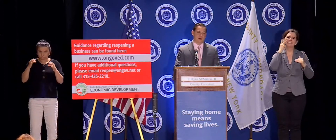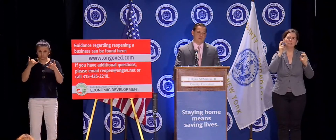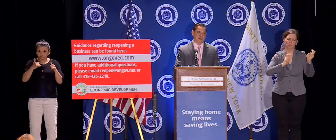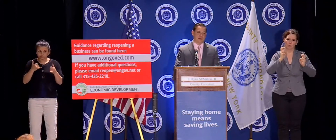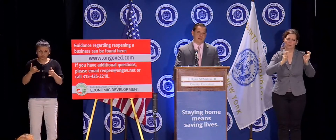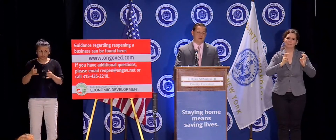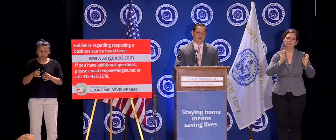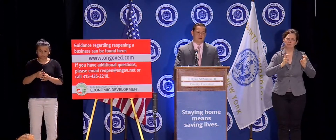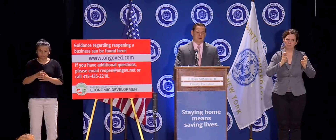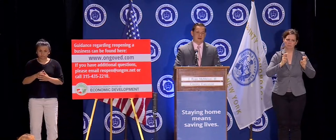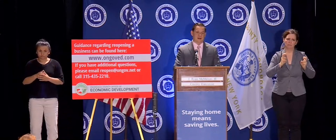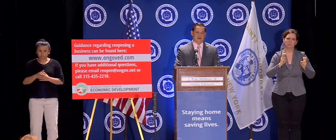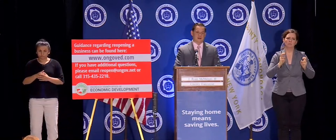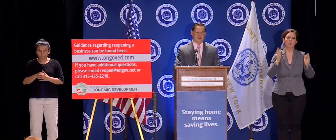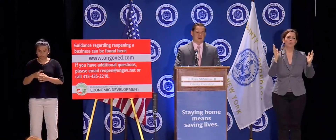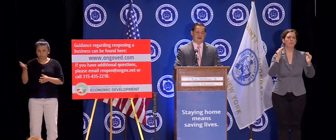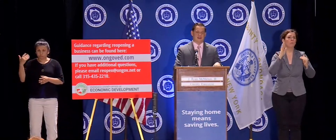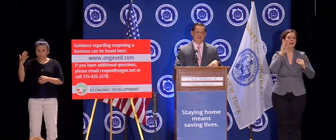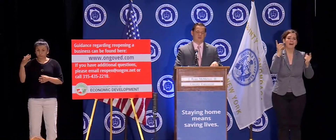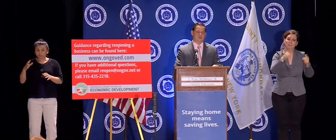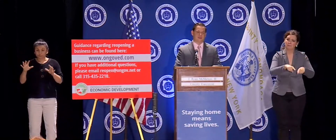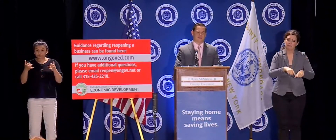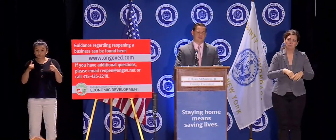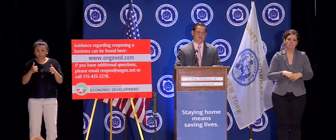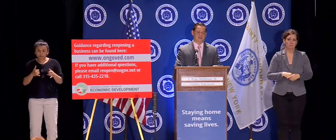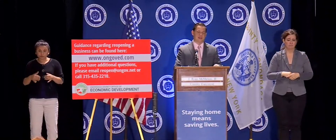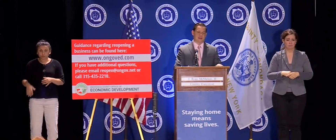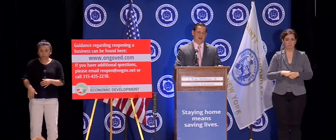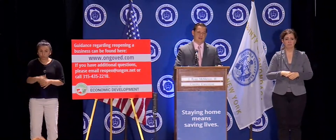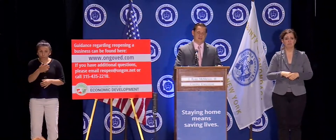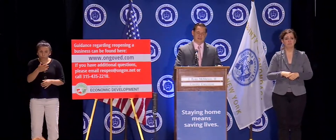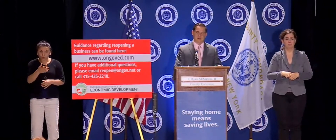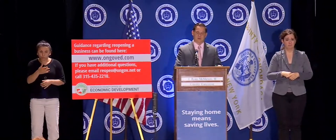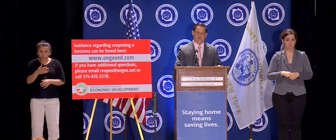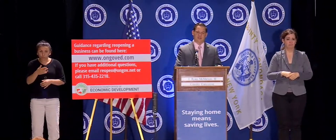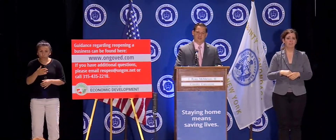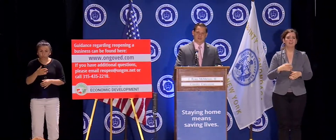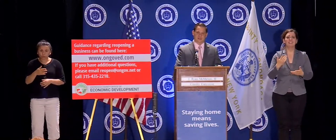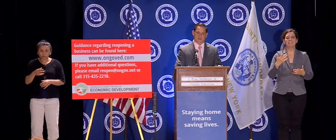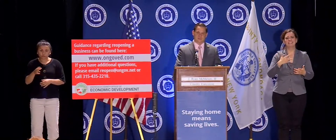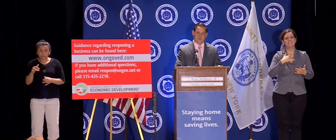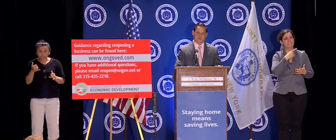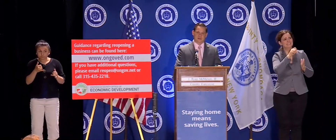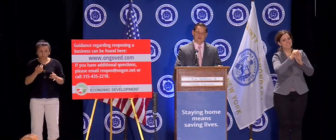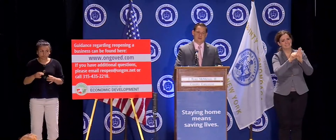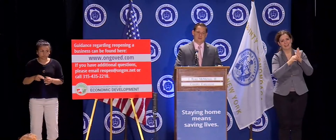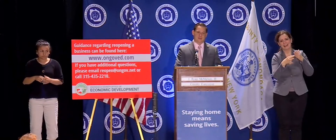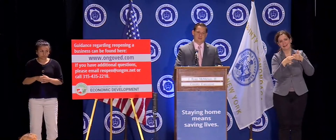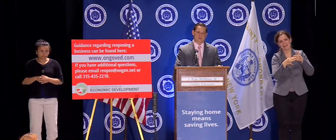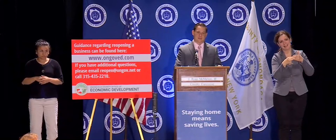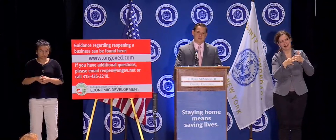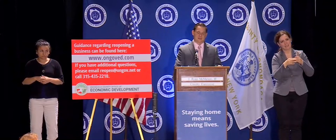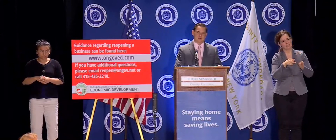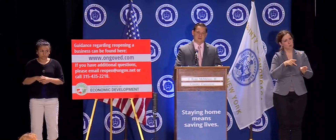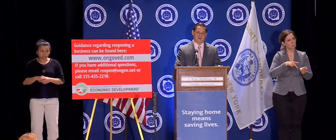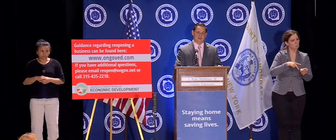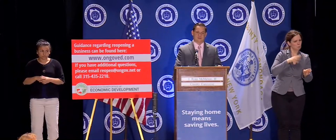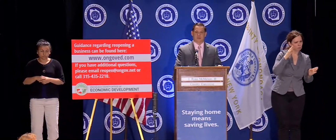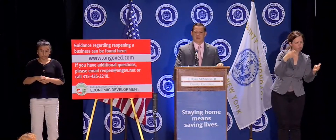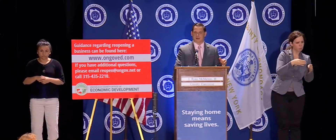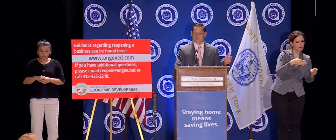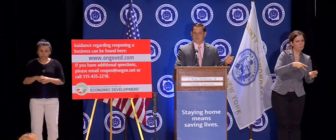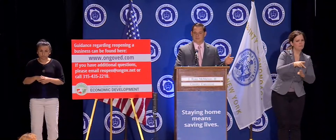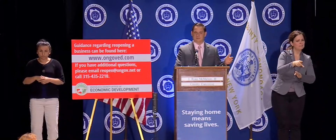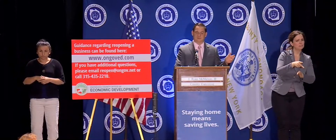alums playing. I think what the state guidance has said to professional teams is you